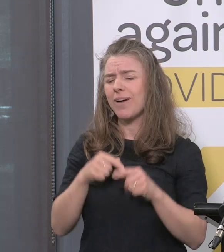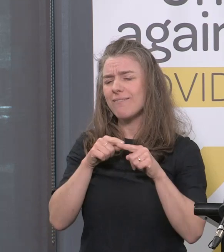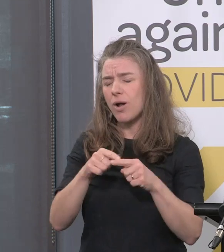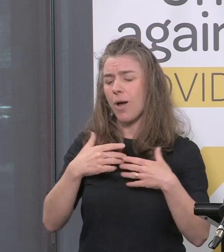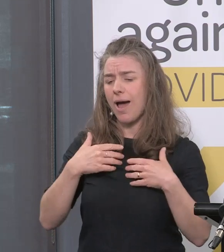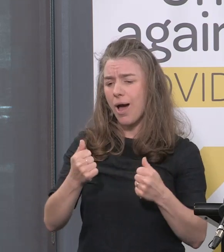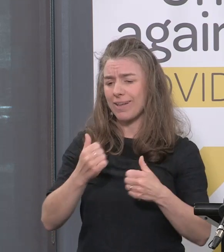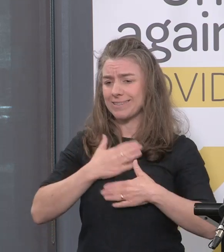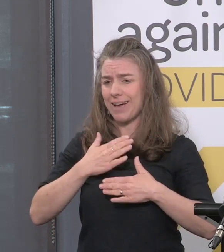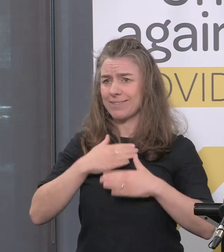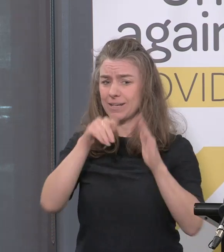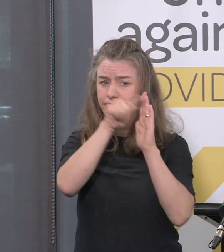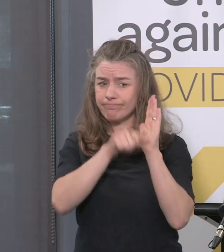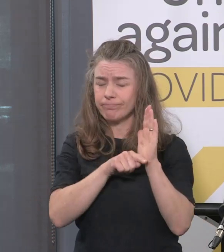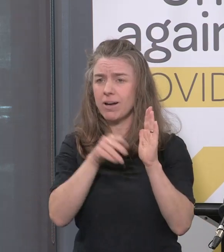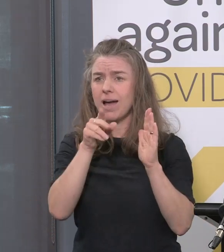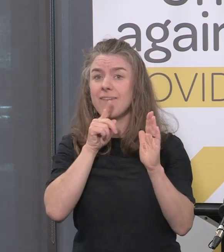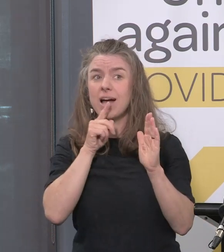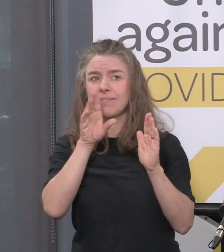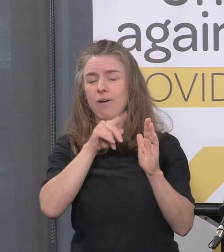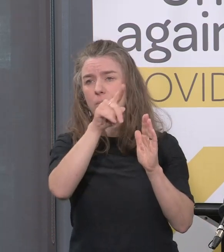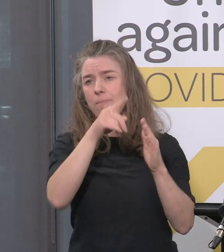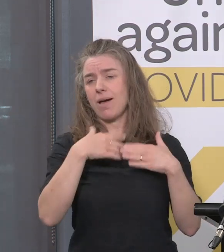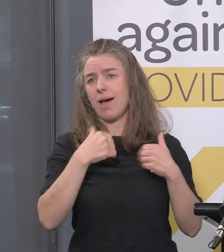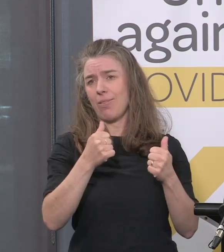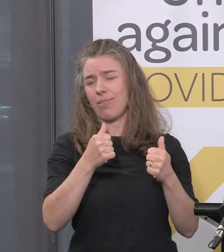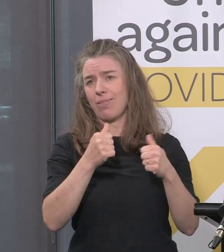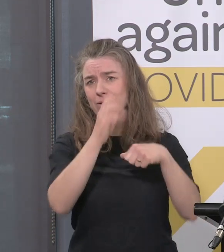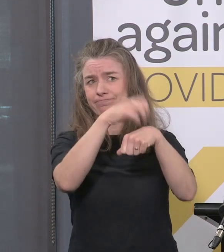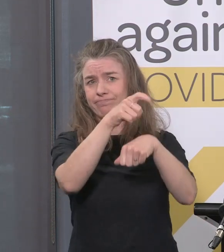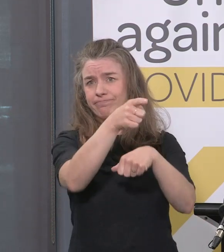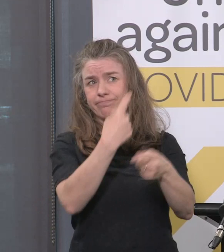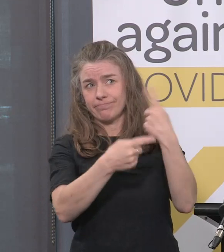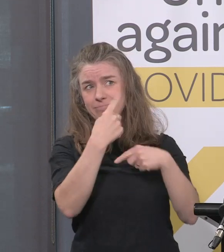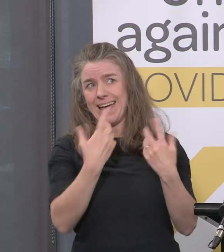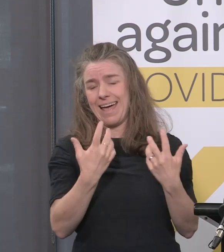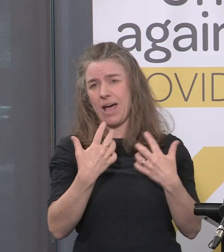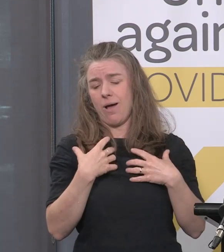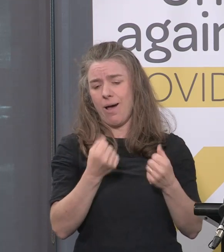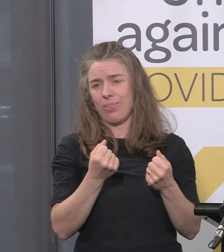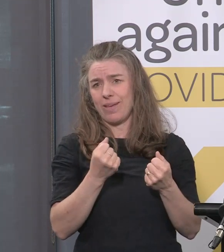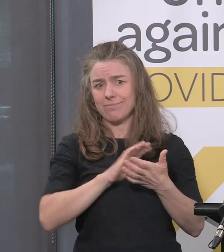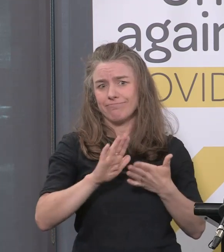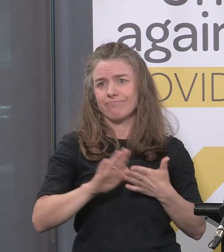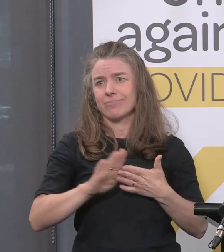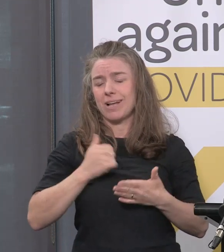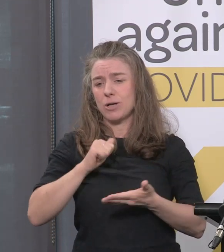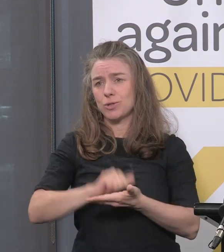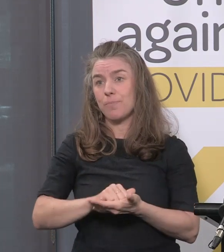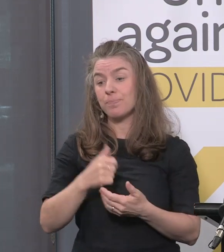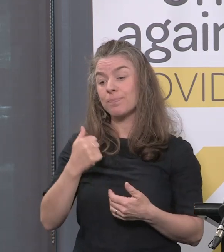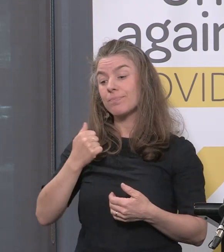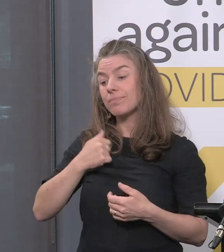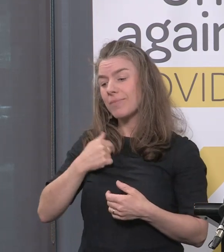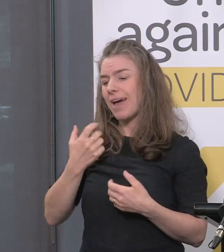protocols as advised by our health authorities. Once again, the supply chain is robust, but we are